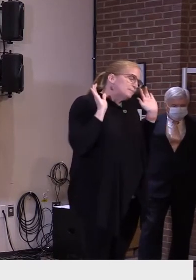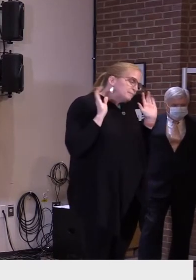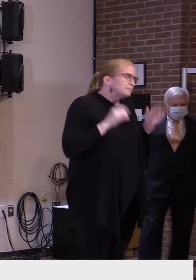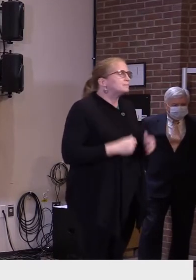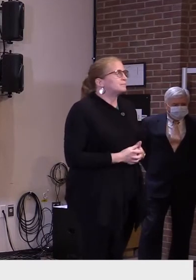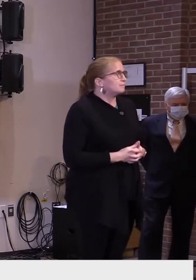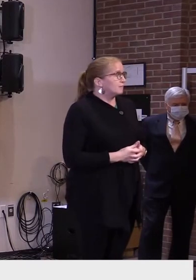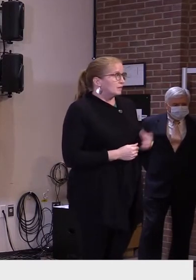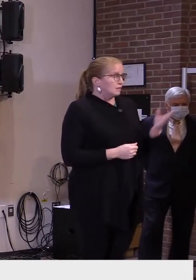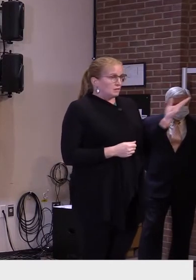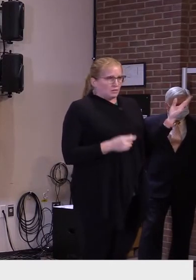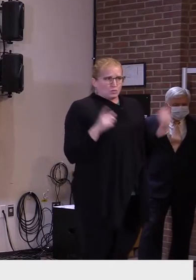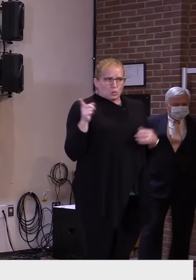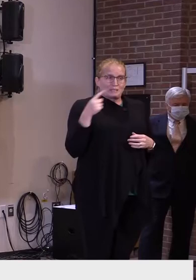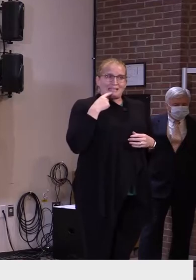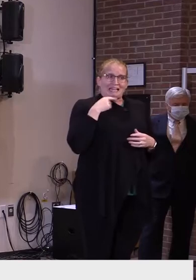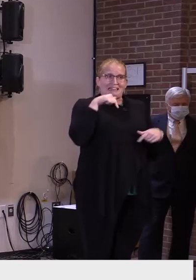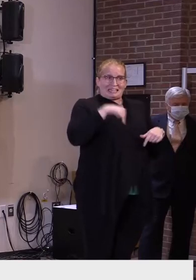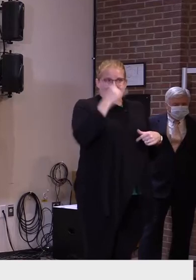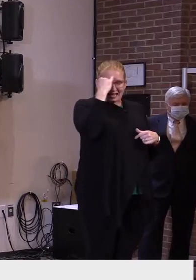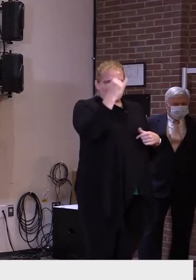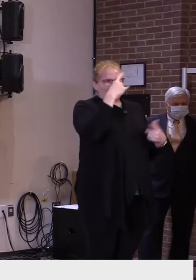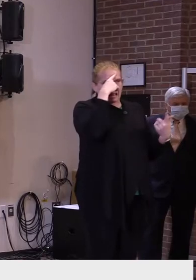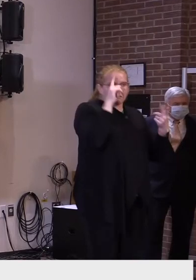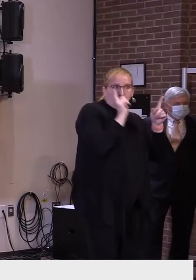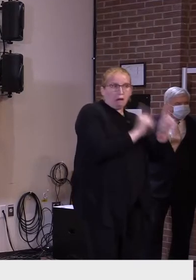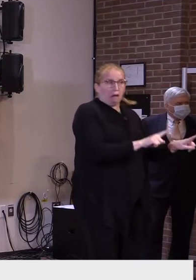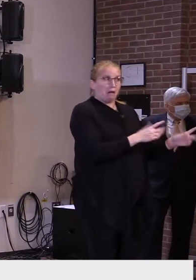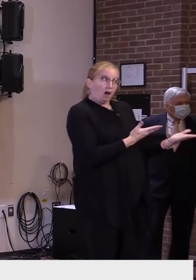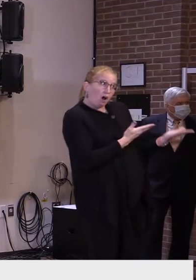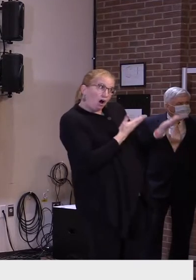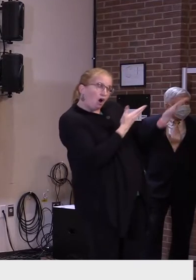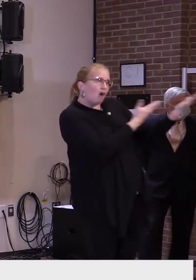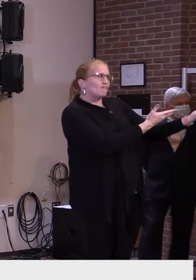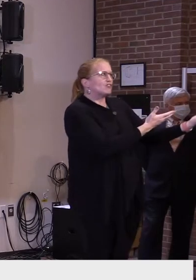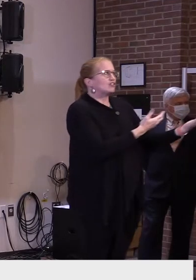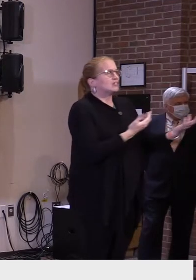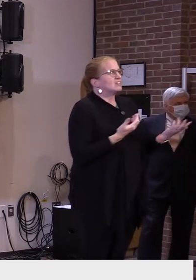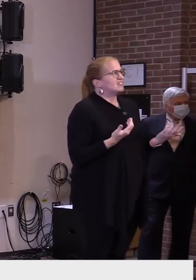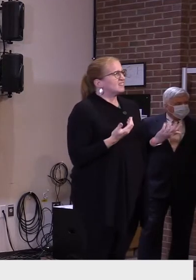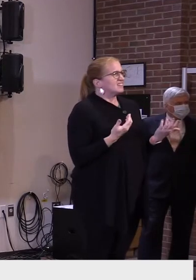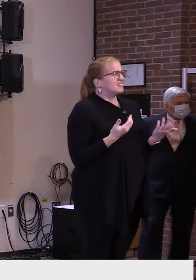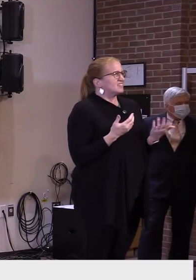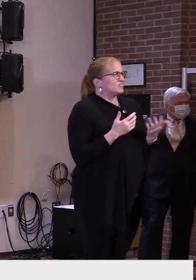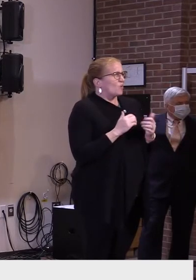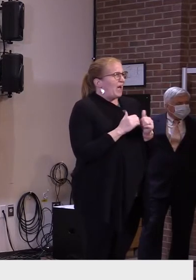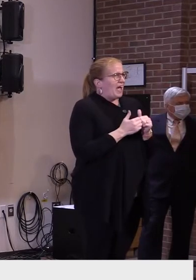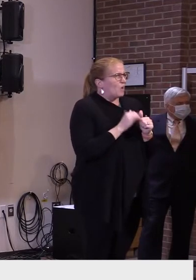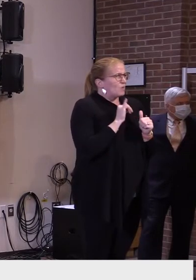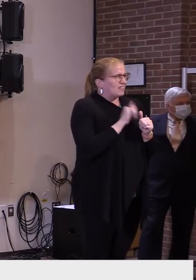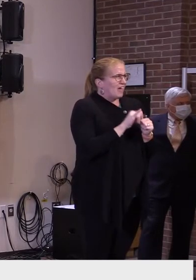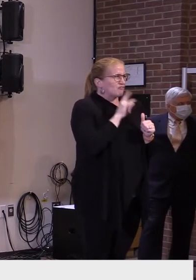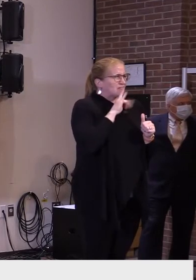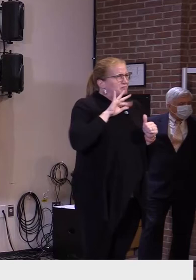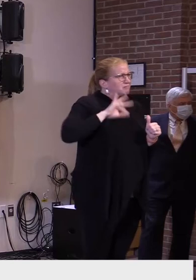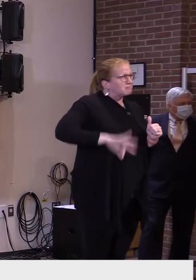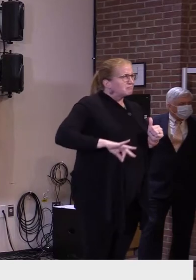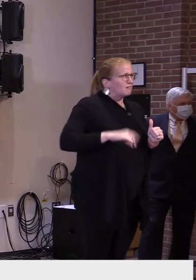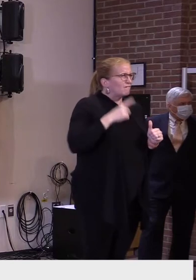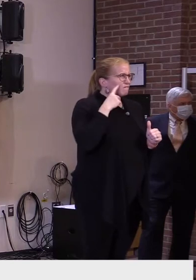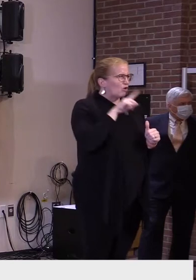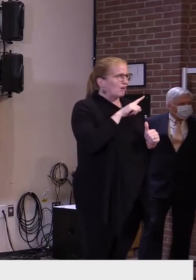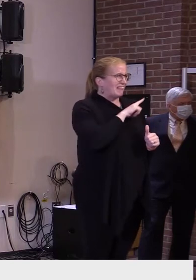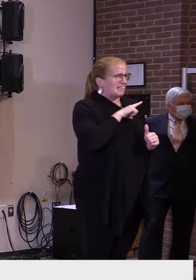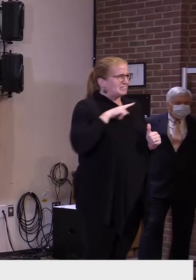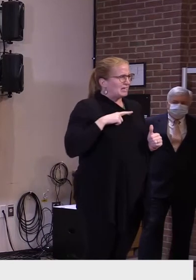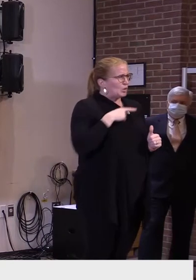standpoint of this being an olive branch or a compromise, how is this a good deal for legislators when you're basically inviting them to pass a policy that you think is